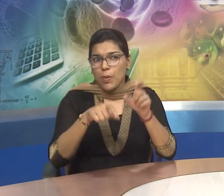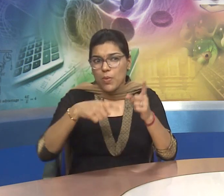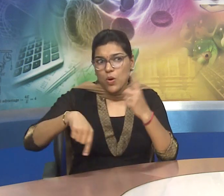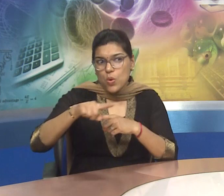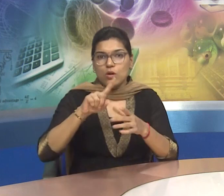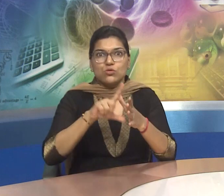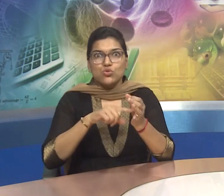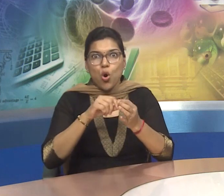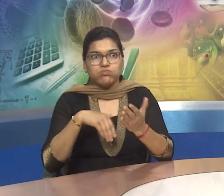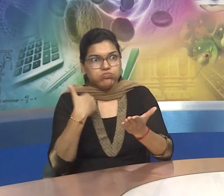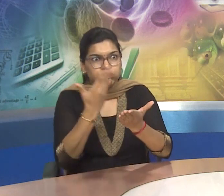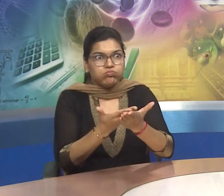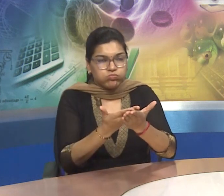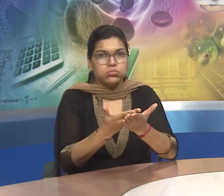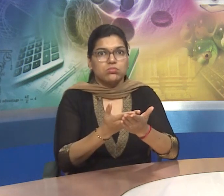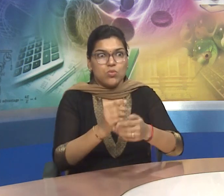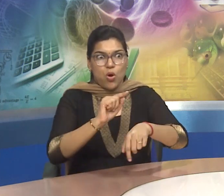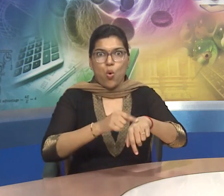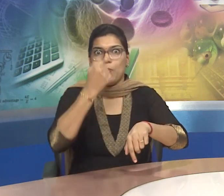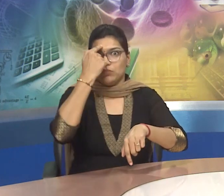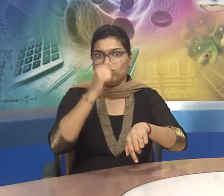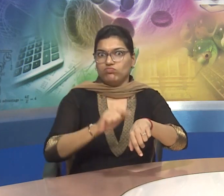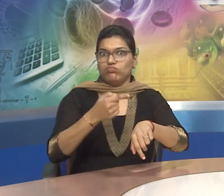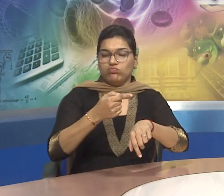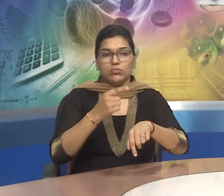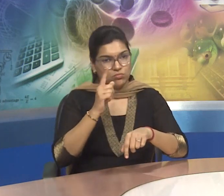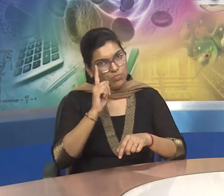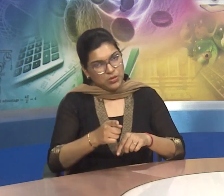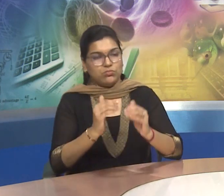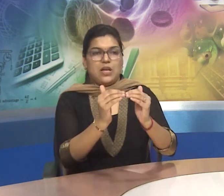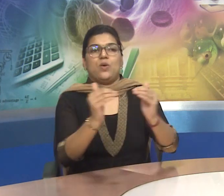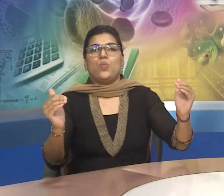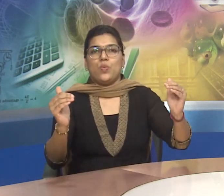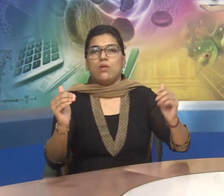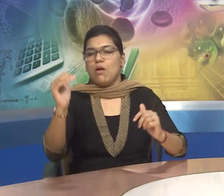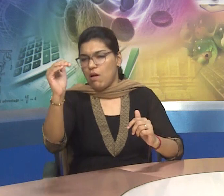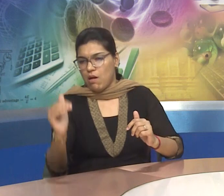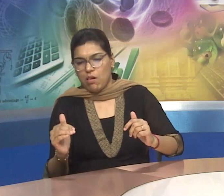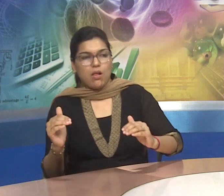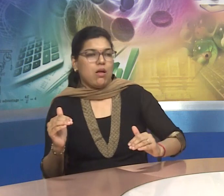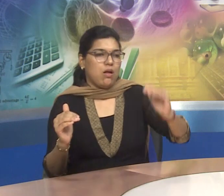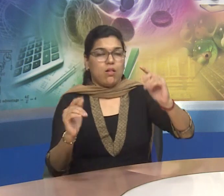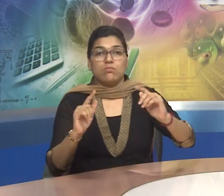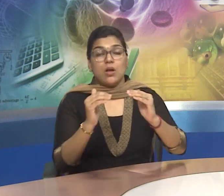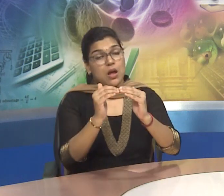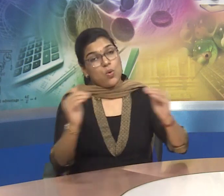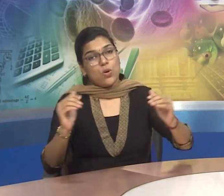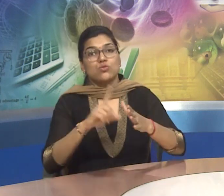third point which comes under right to equality is that there is equality of opportunity in matters of all